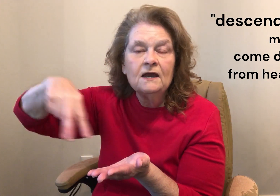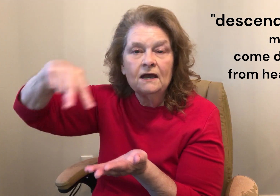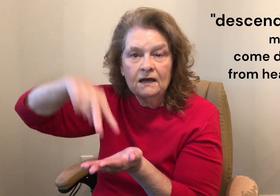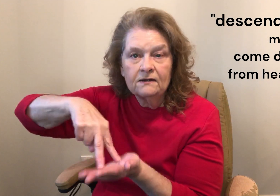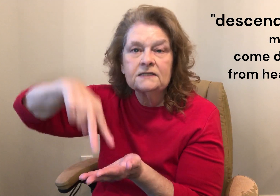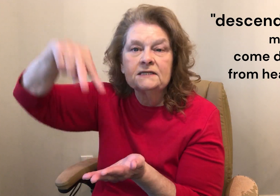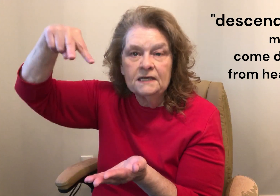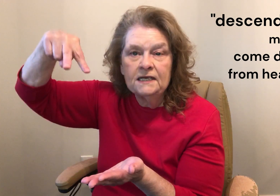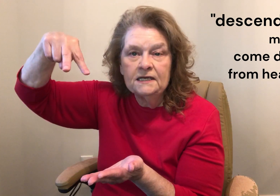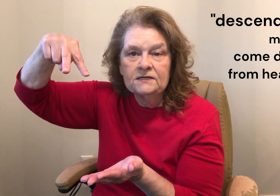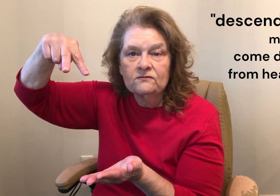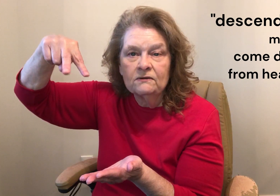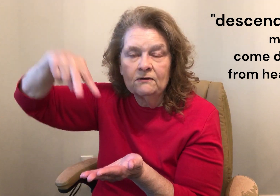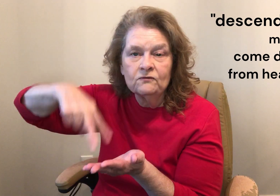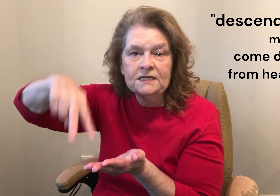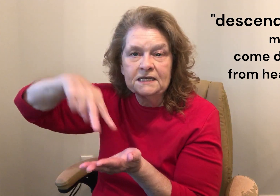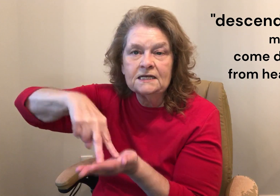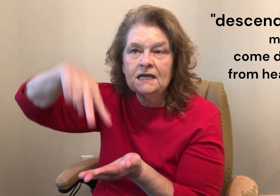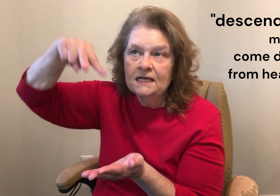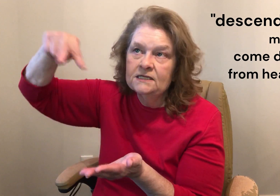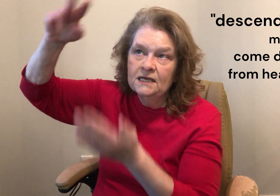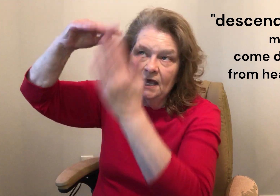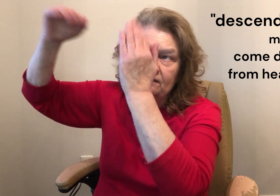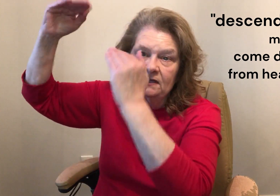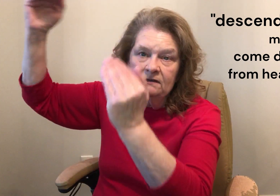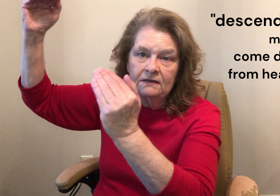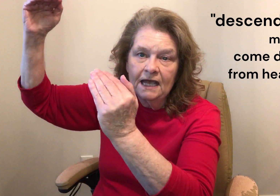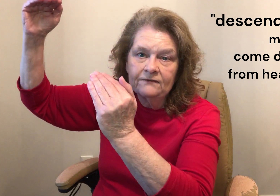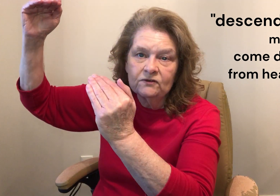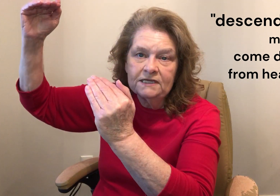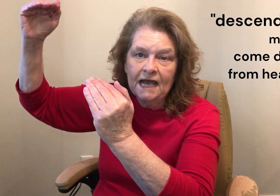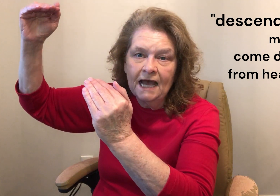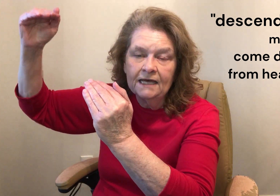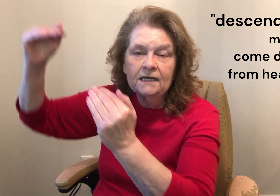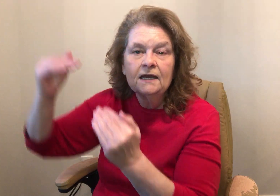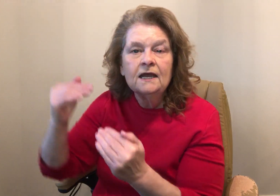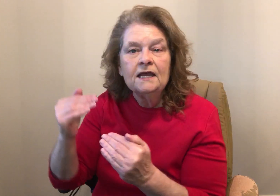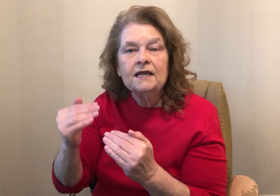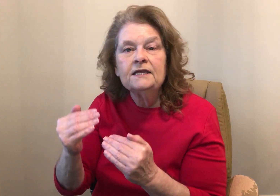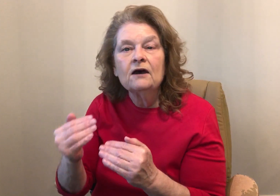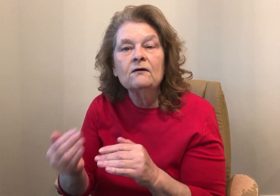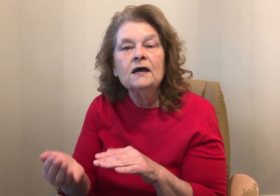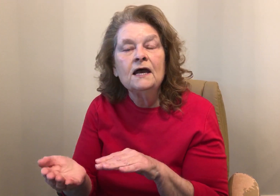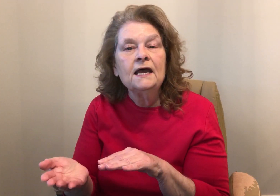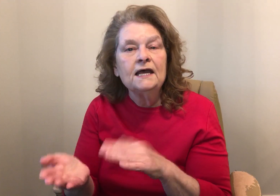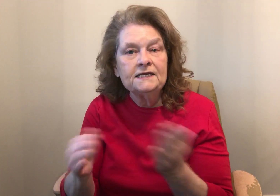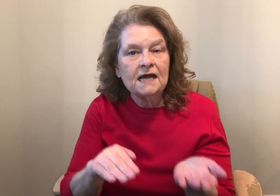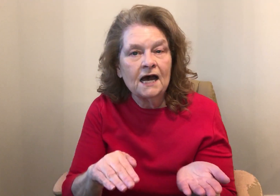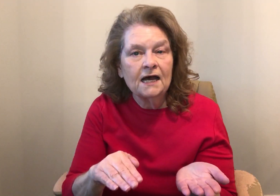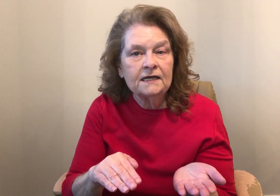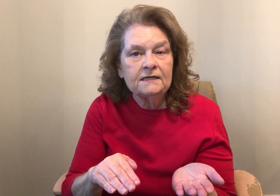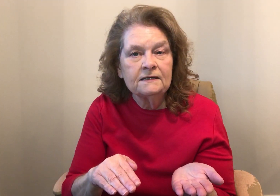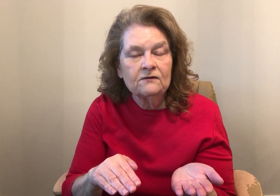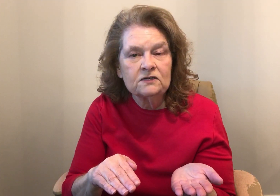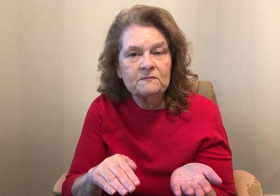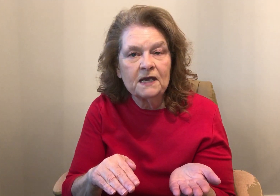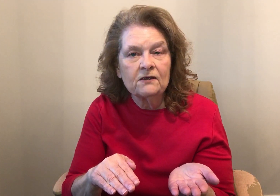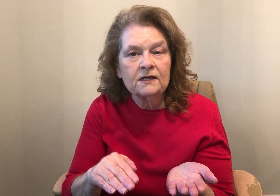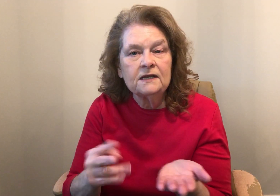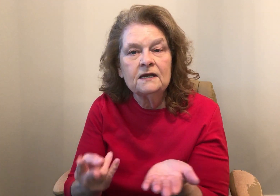or he is risen into heaven after he died. You know, he died and was buried,